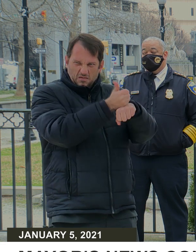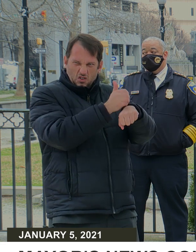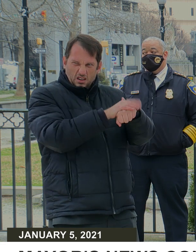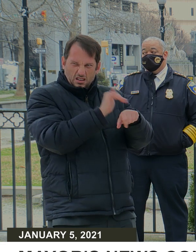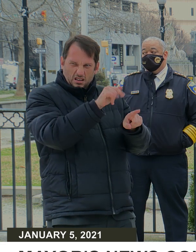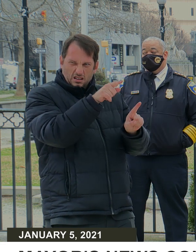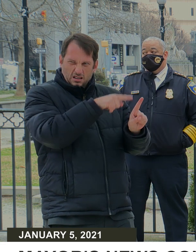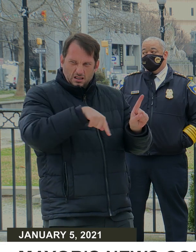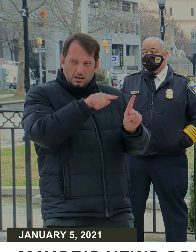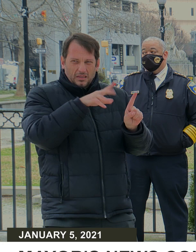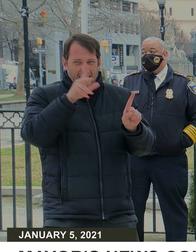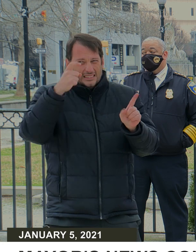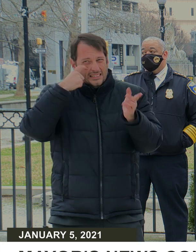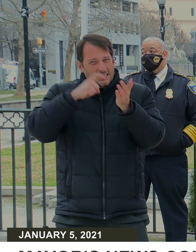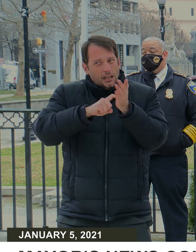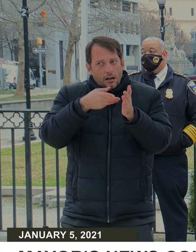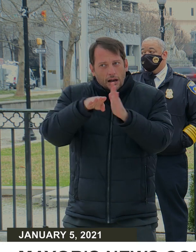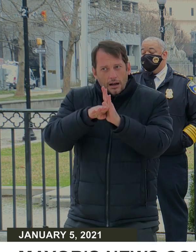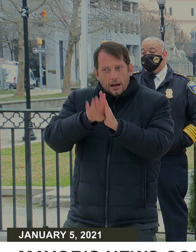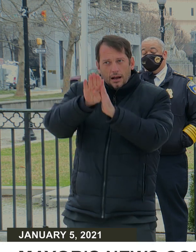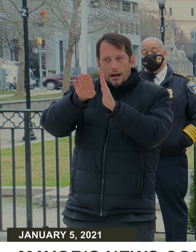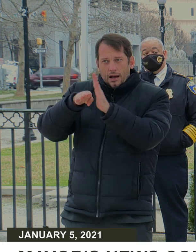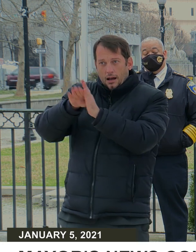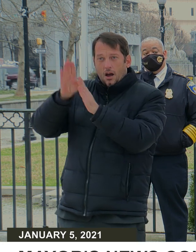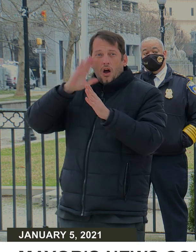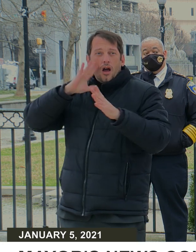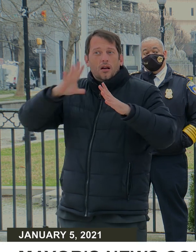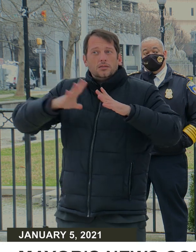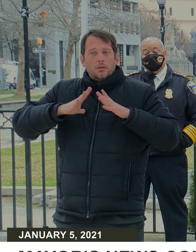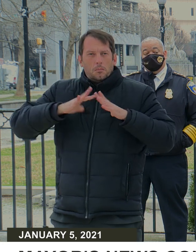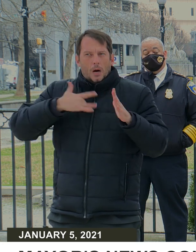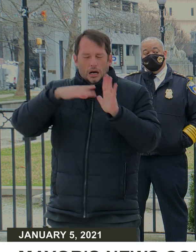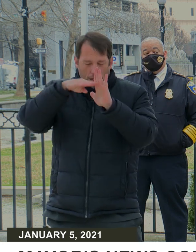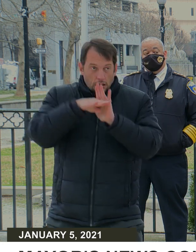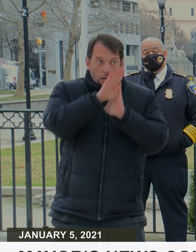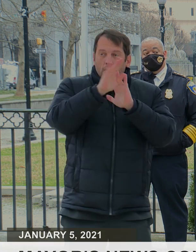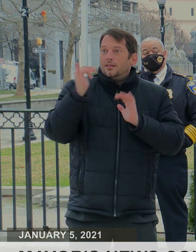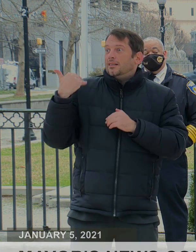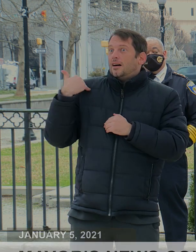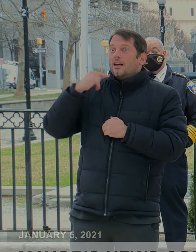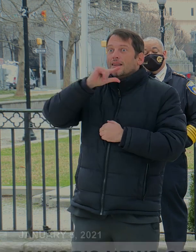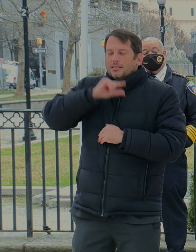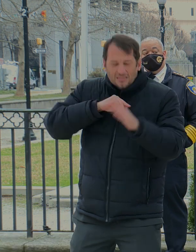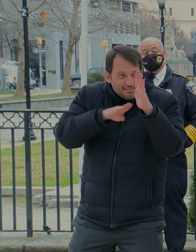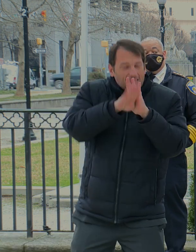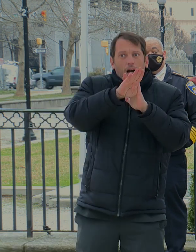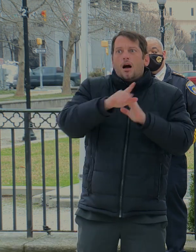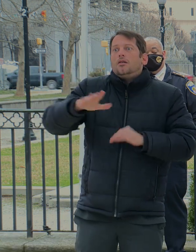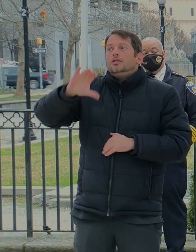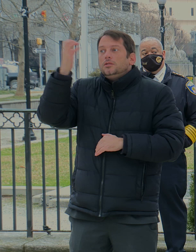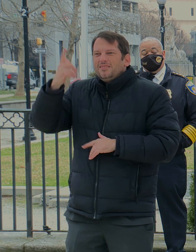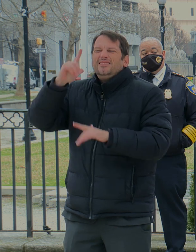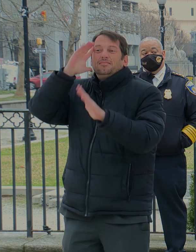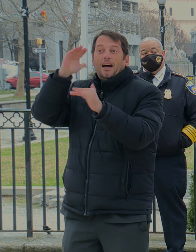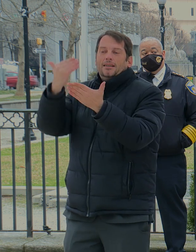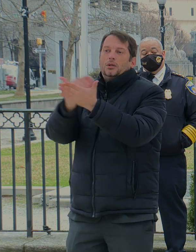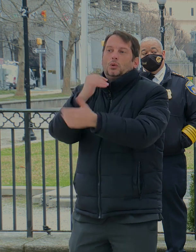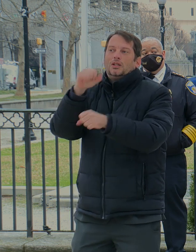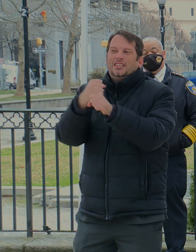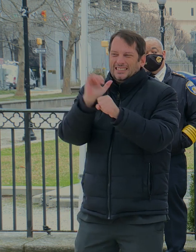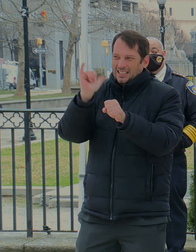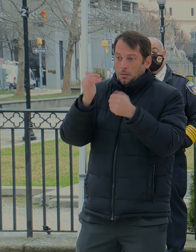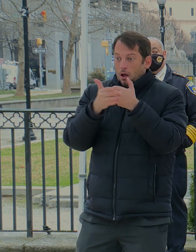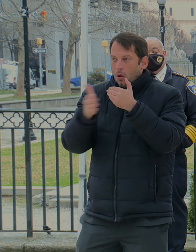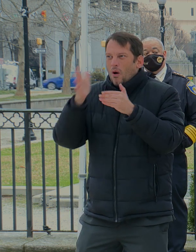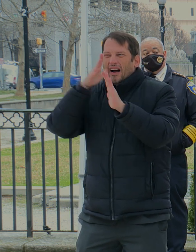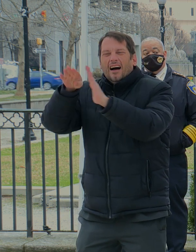in cases following holidays like Thanksgiving, Hanukkah, and Christmas. We are anticipating a similar spike following